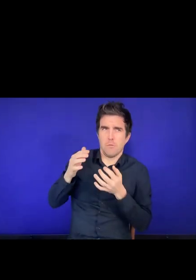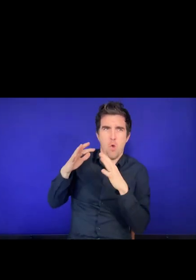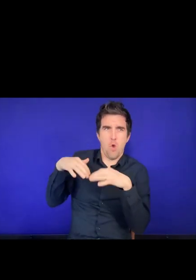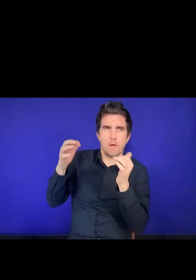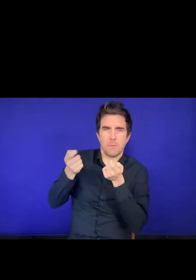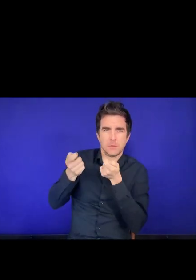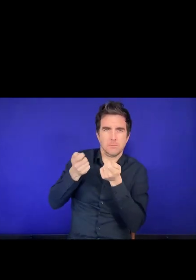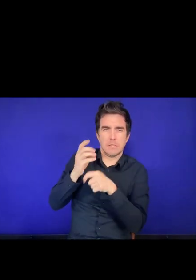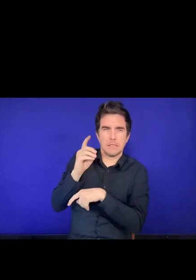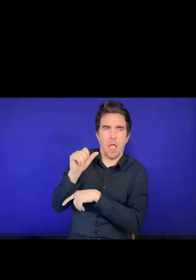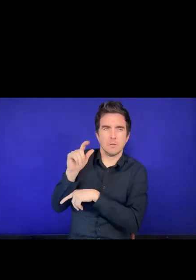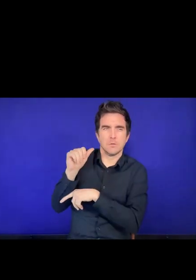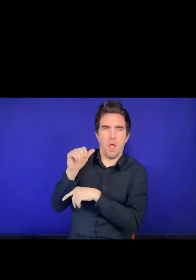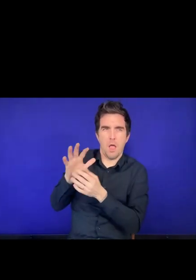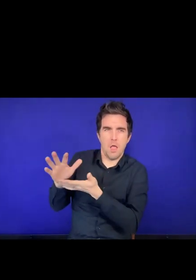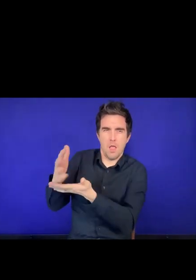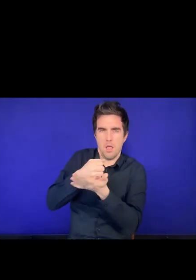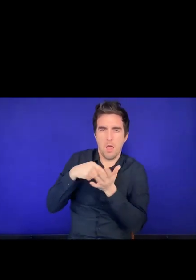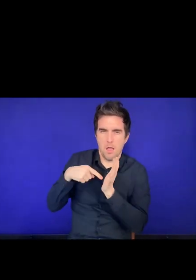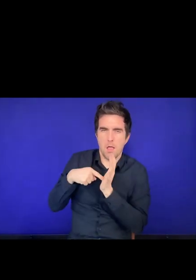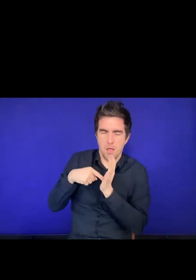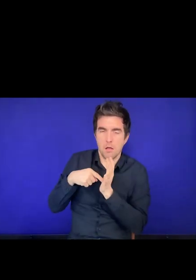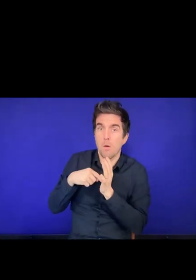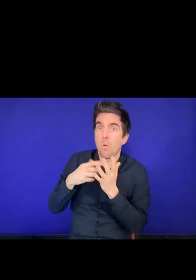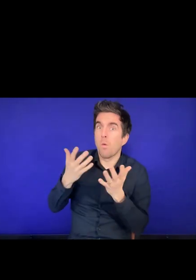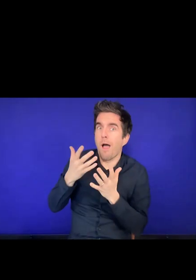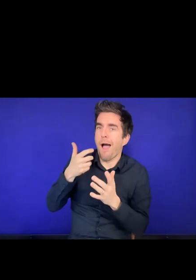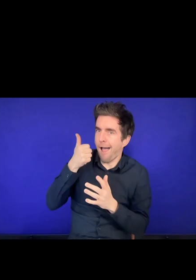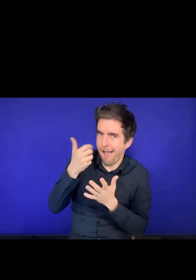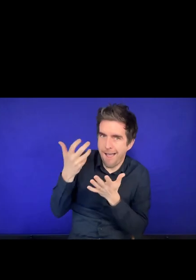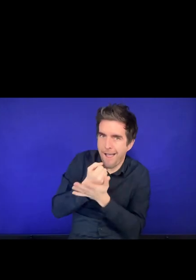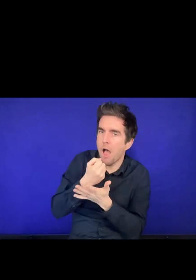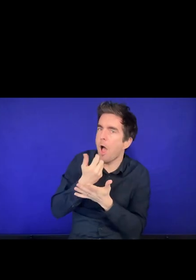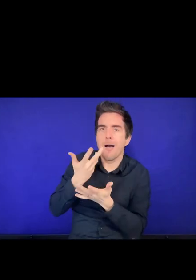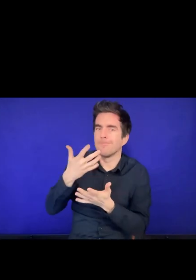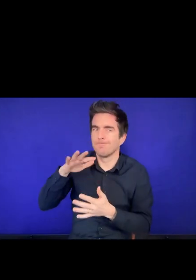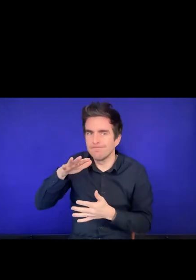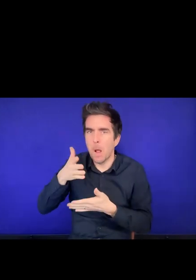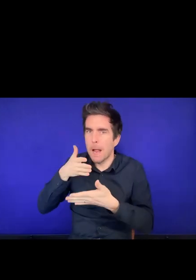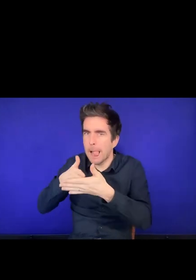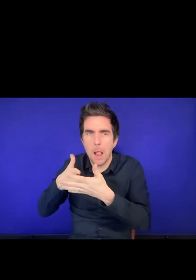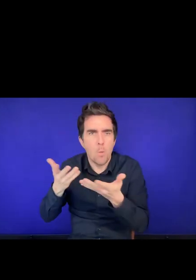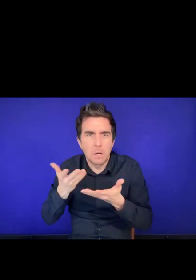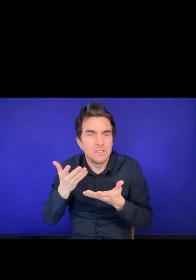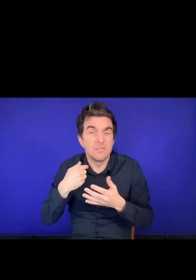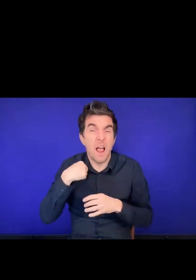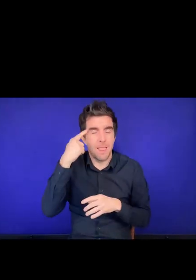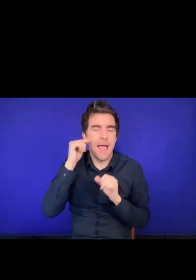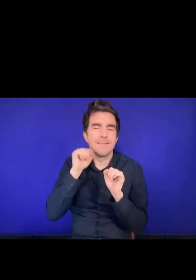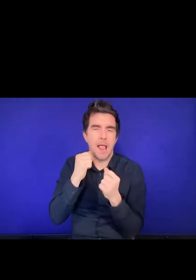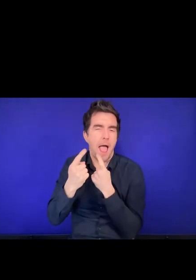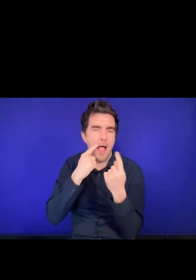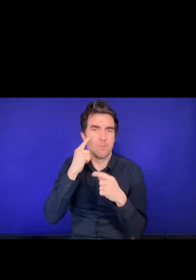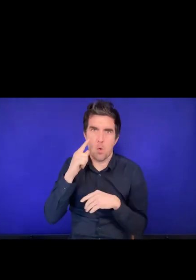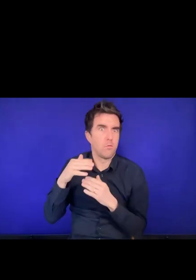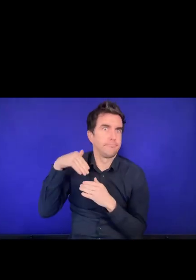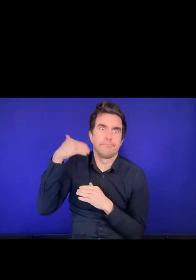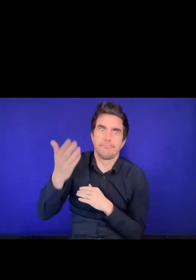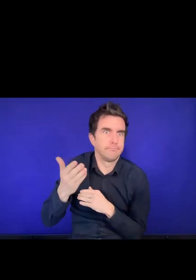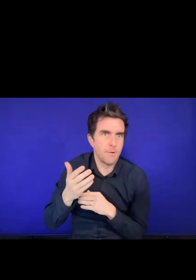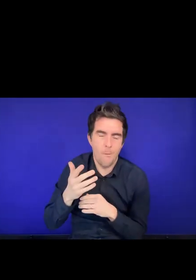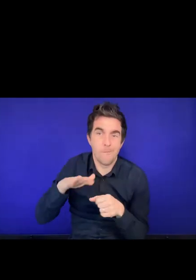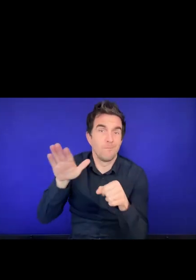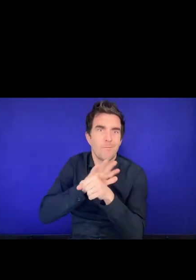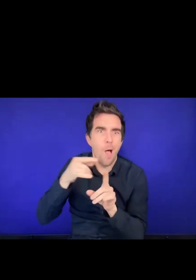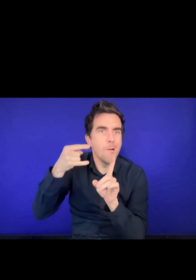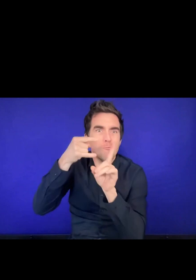whole webinar, but let me go back to Kate and Lauren first. Kate, over to you, and then Lauren, and